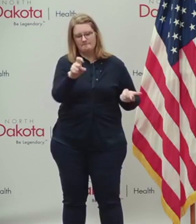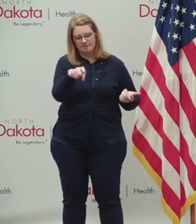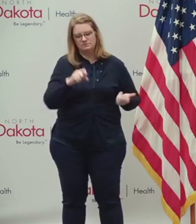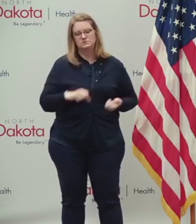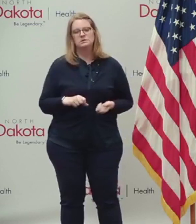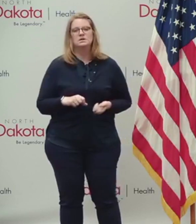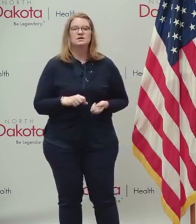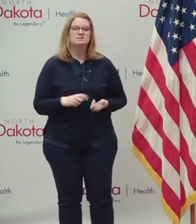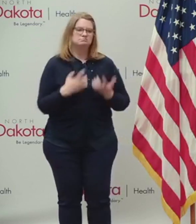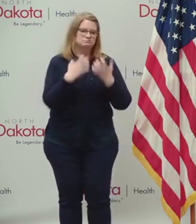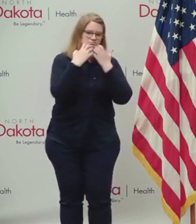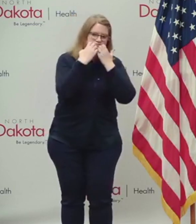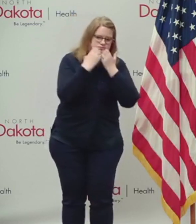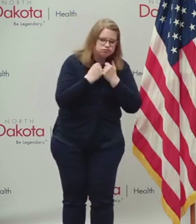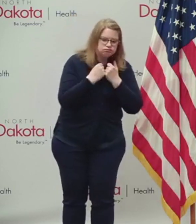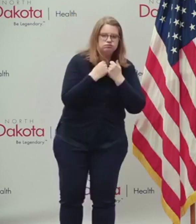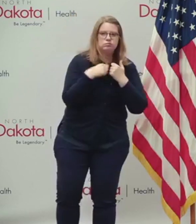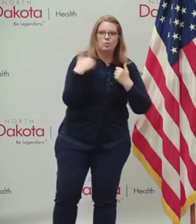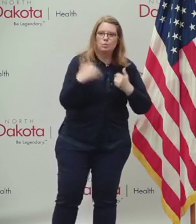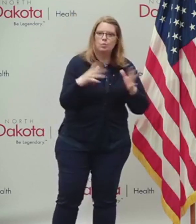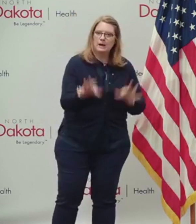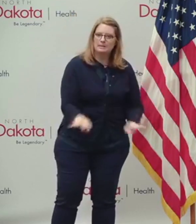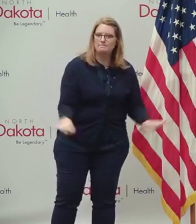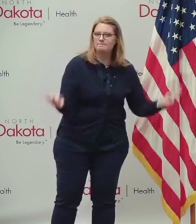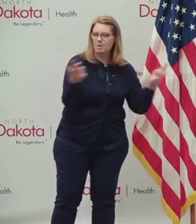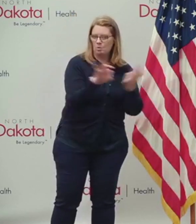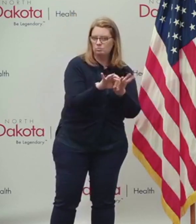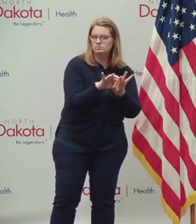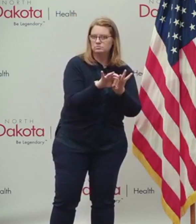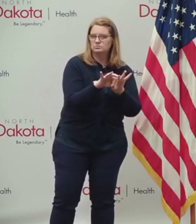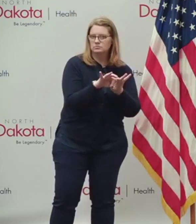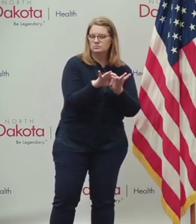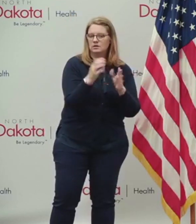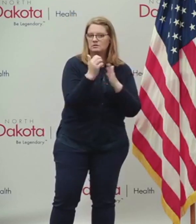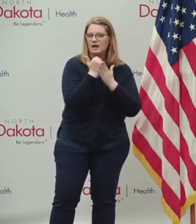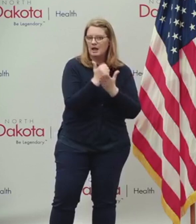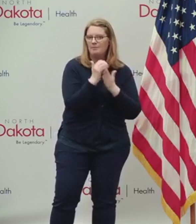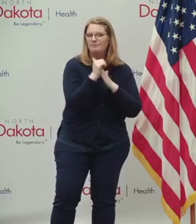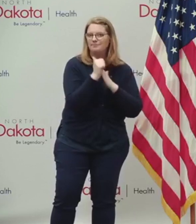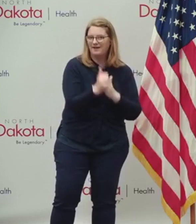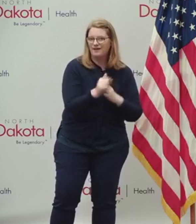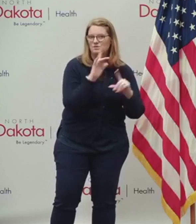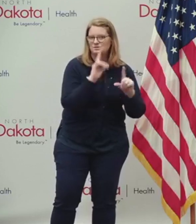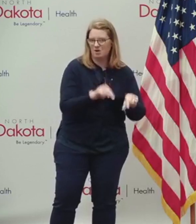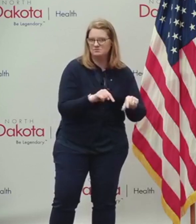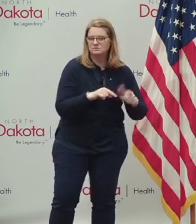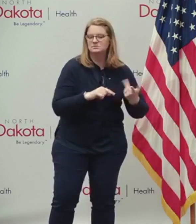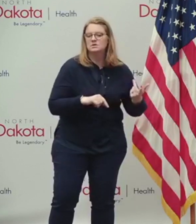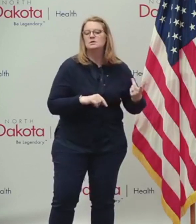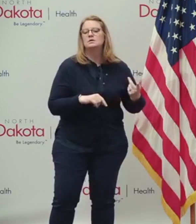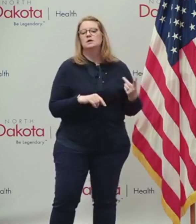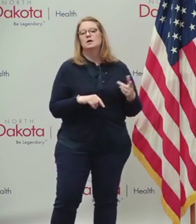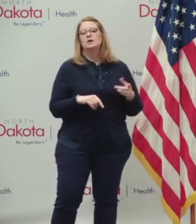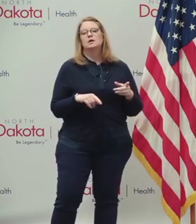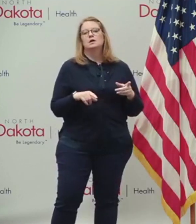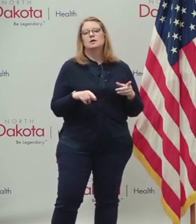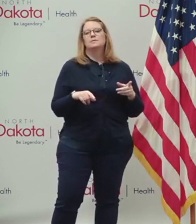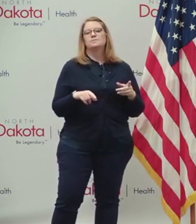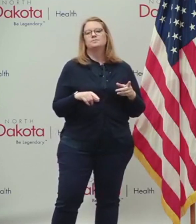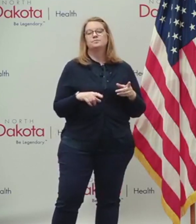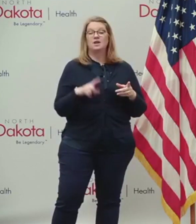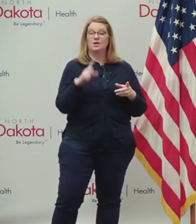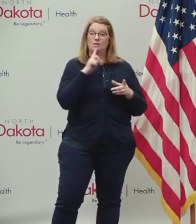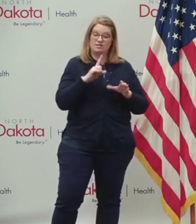Both of them are invaluable tools, and they help guide the response of our resources. In addition to building some of the most